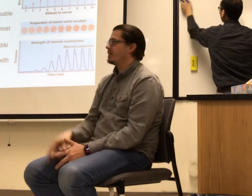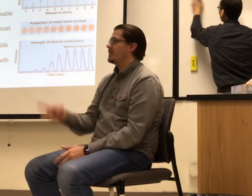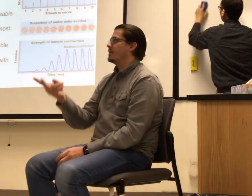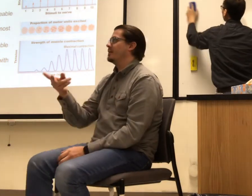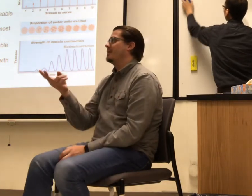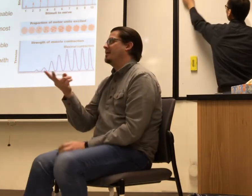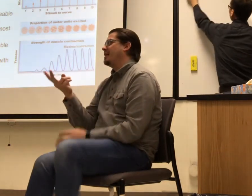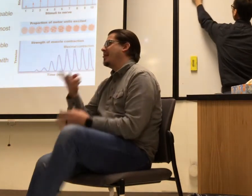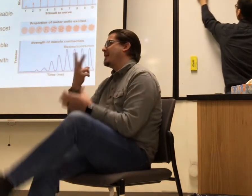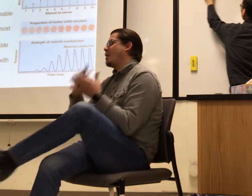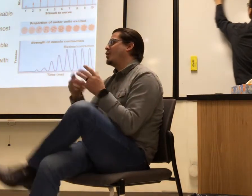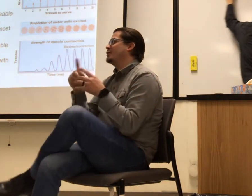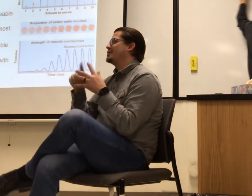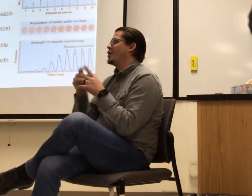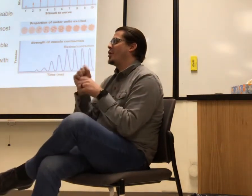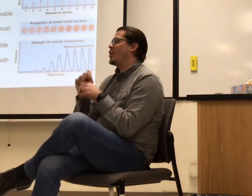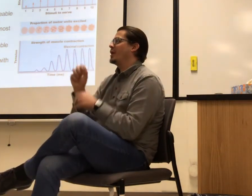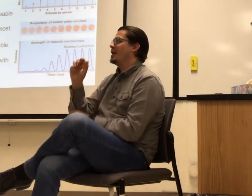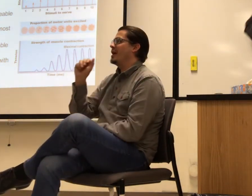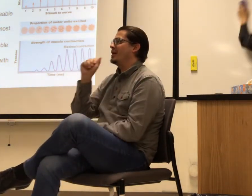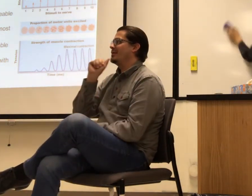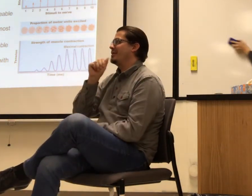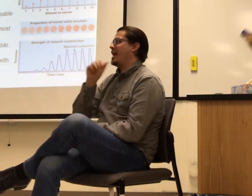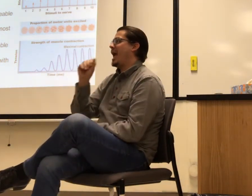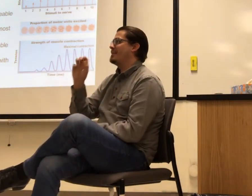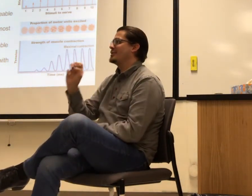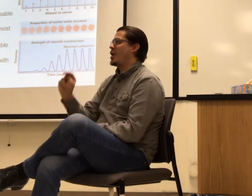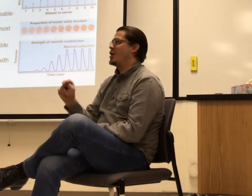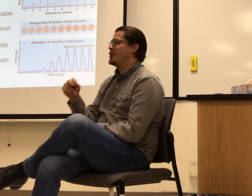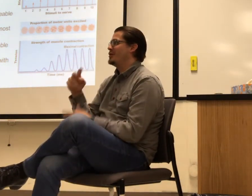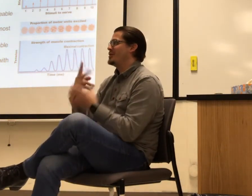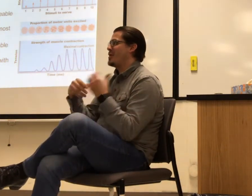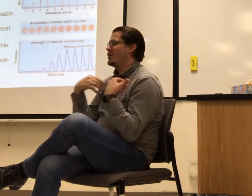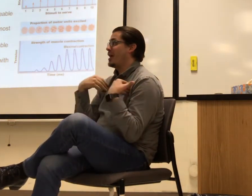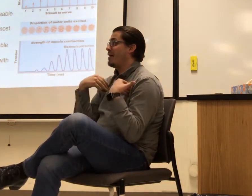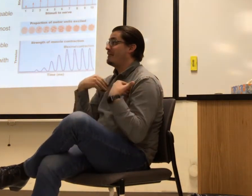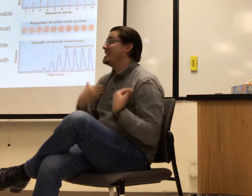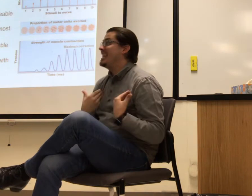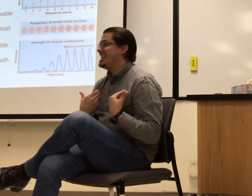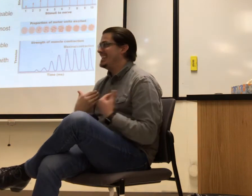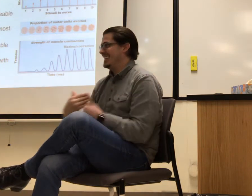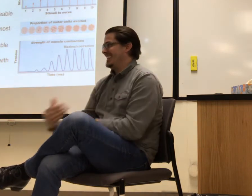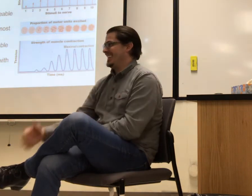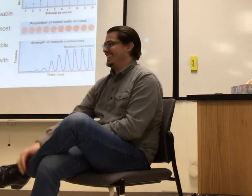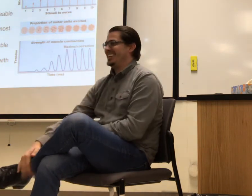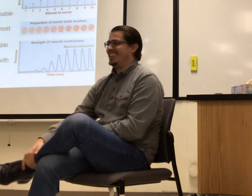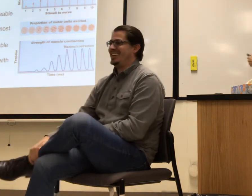Thank you.